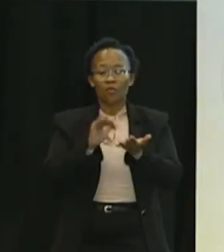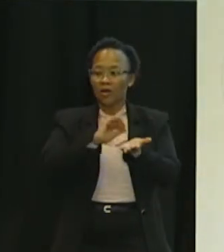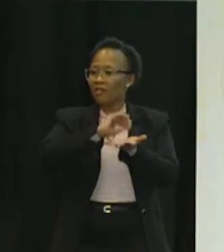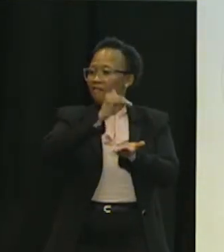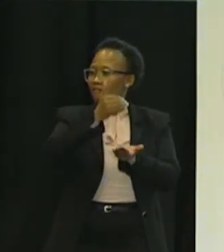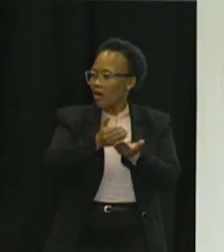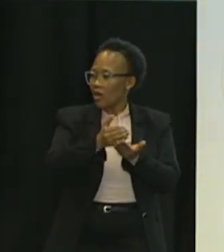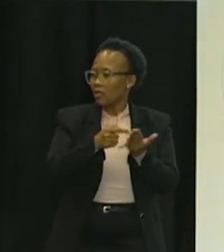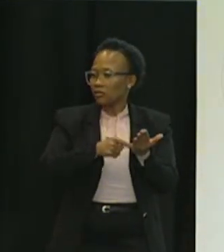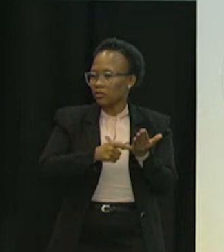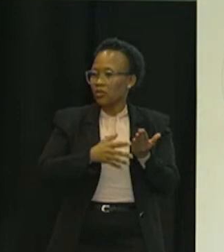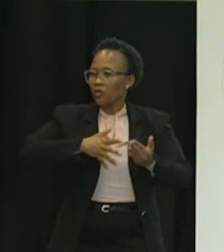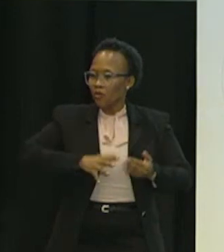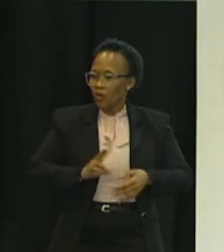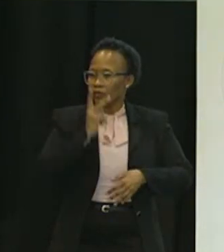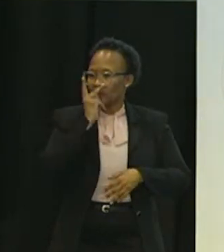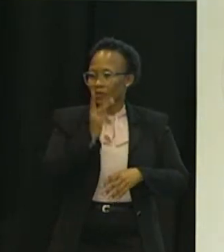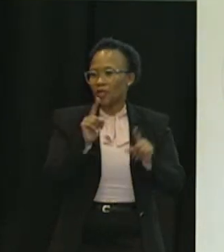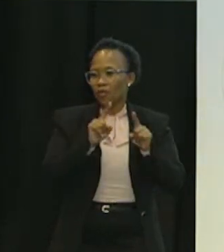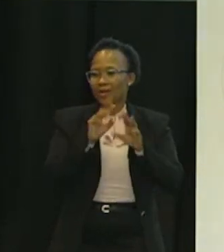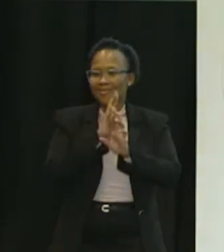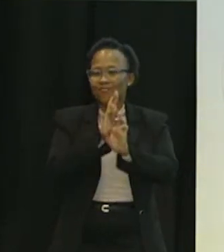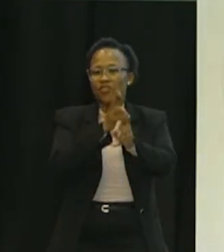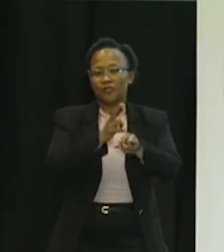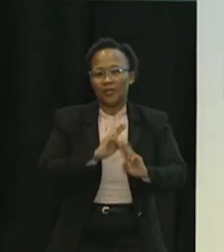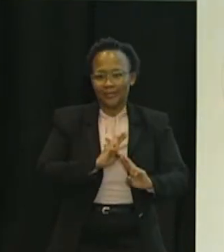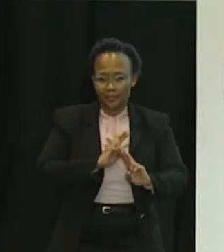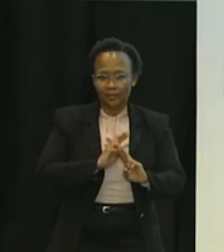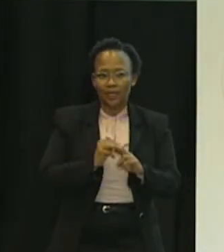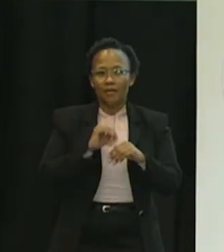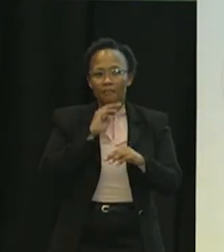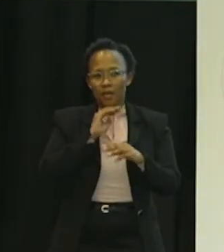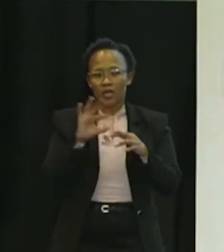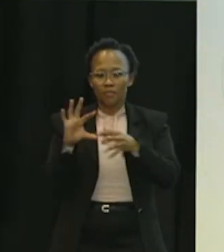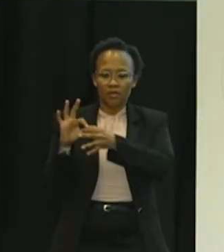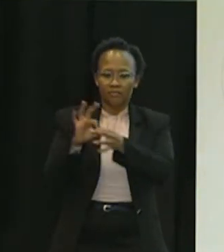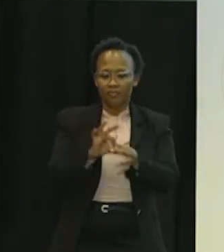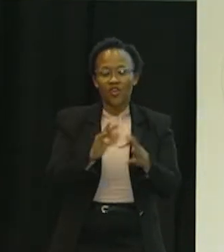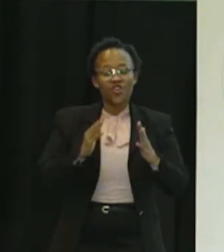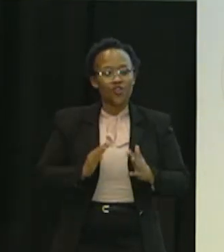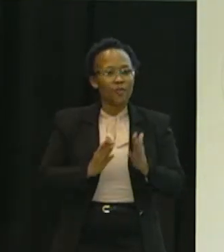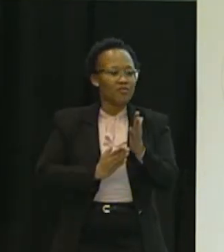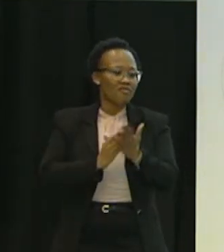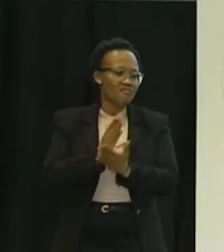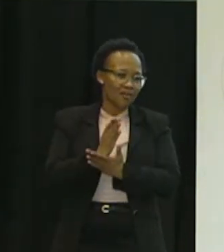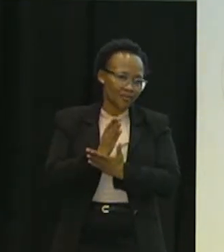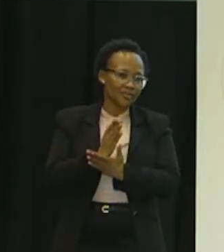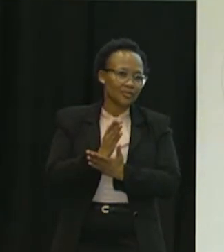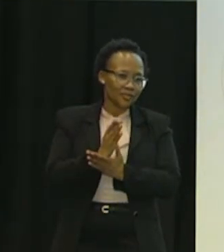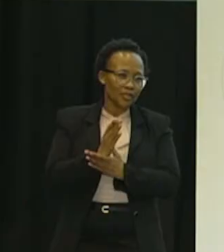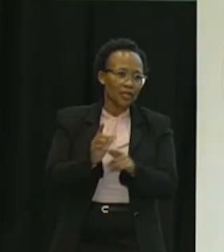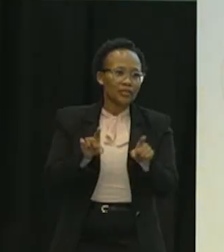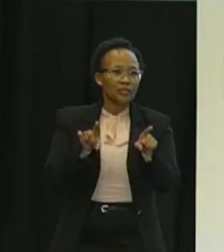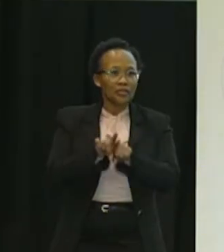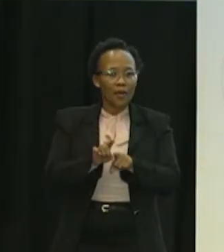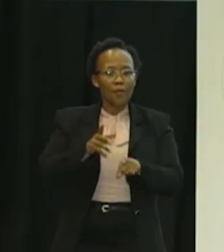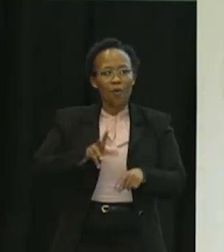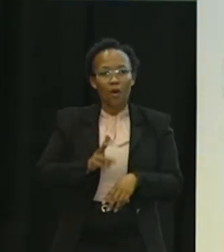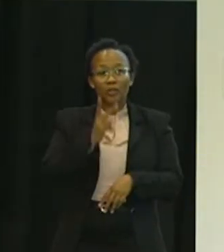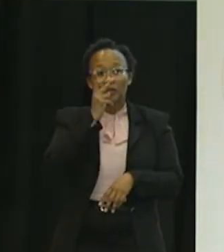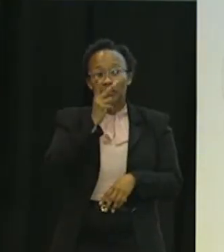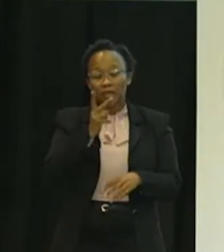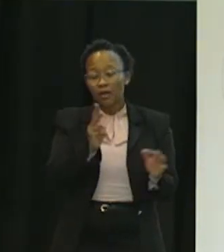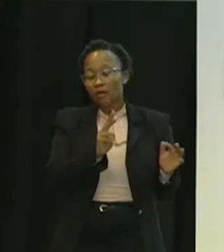violence prevention and response, better alignment of the human rights violation responses, and to see how these can